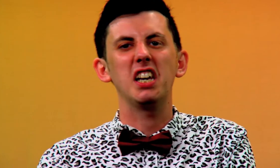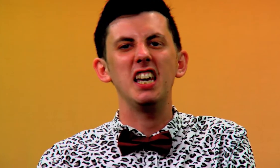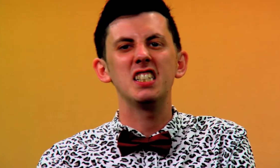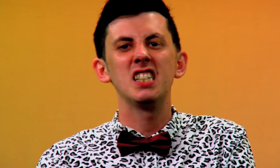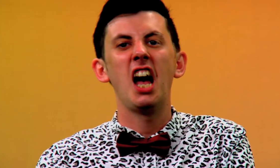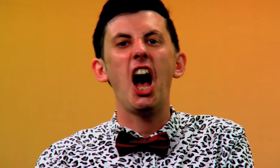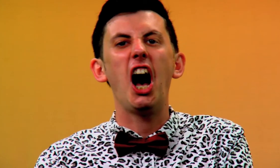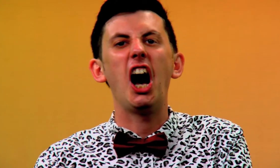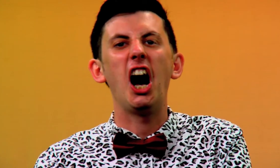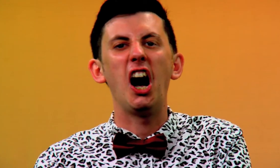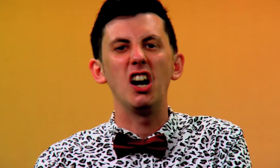Monkey's heart.